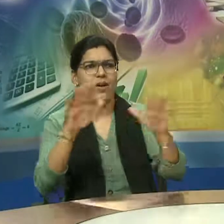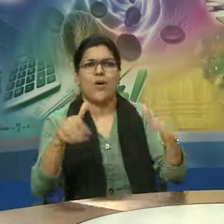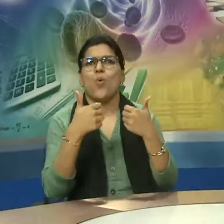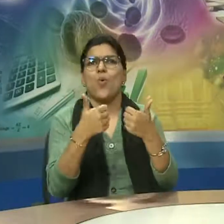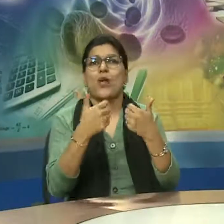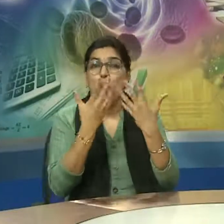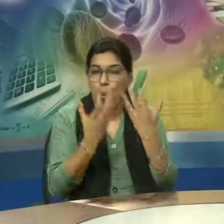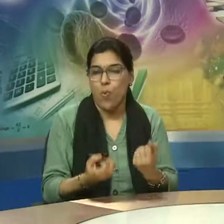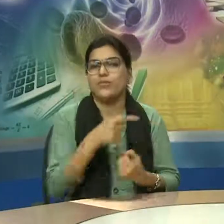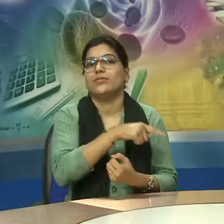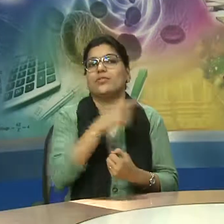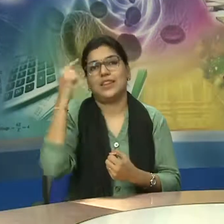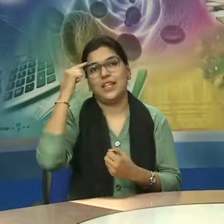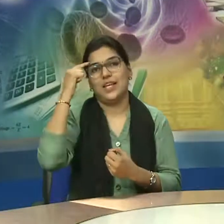child.